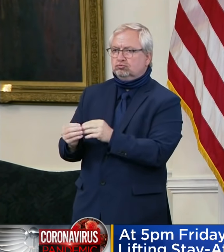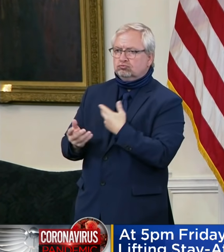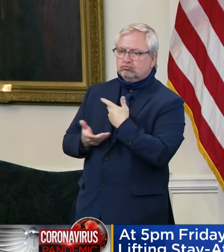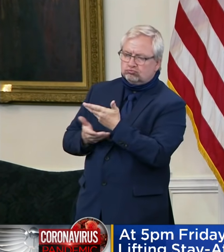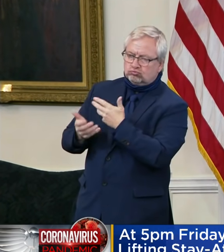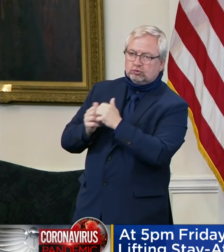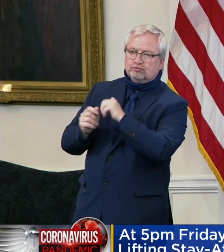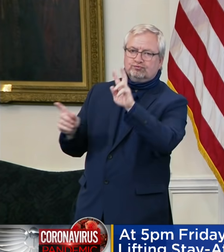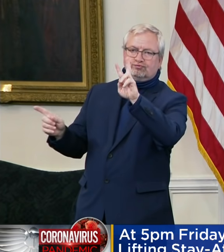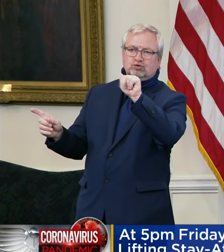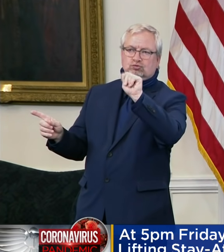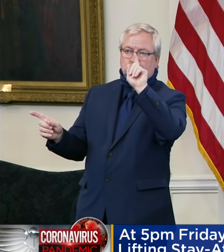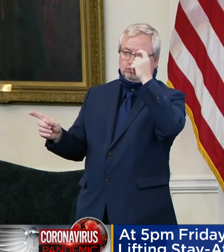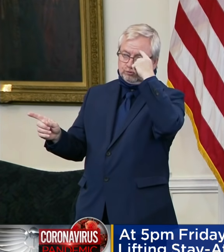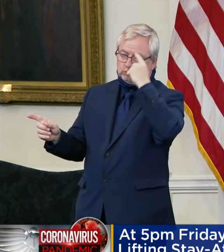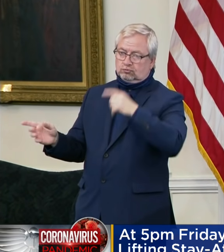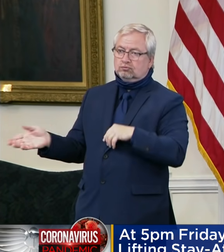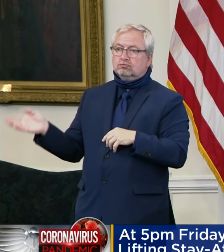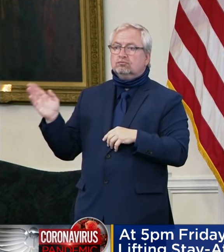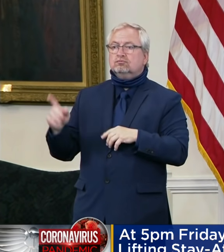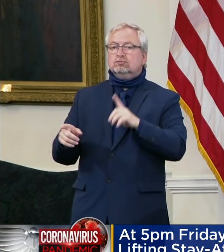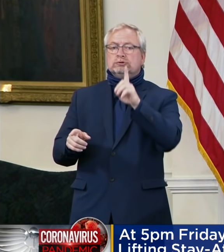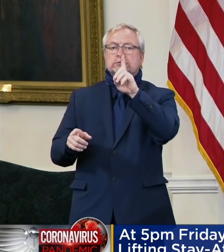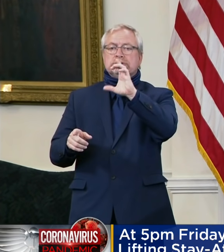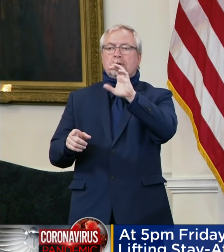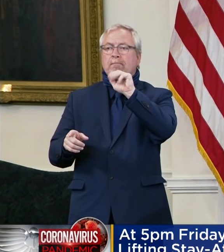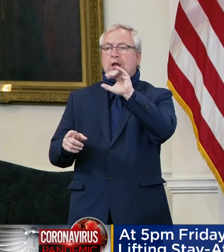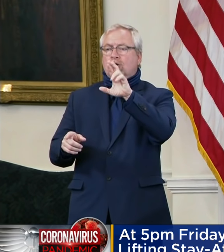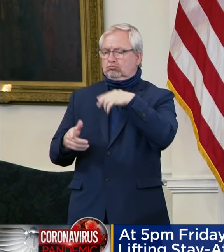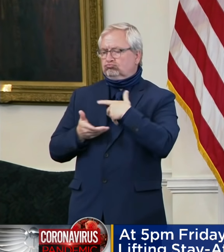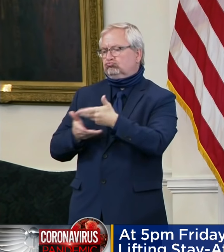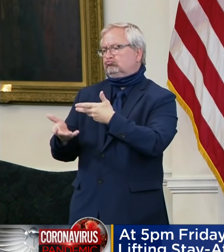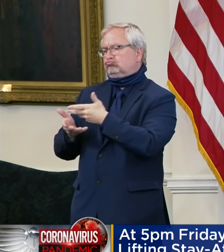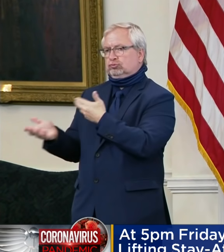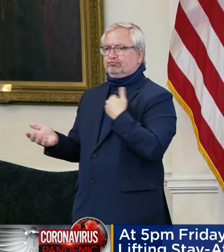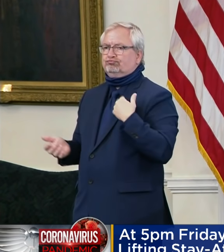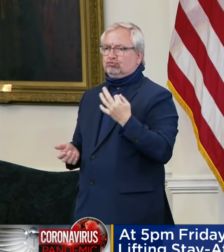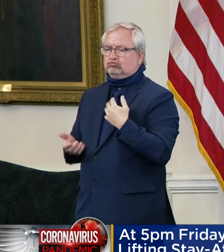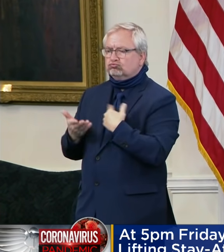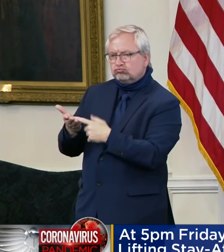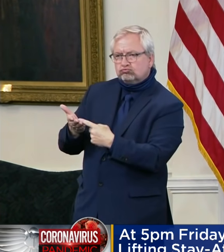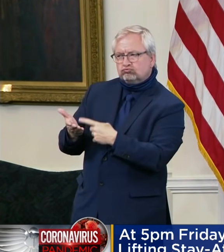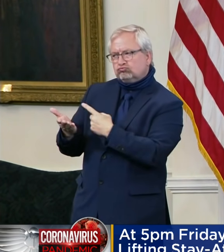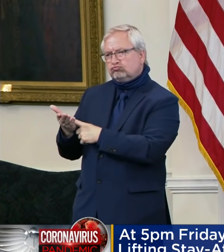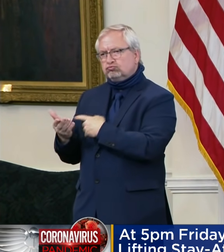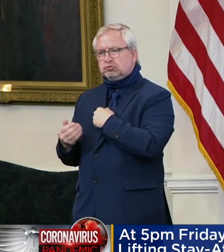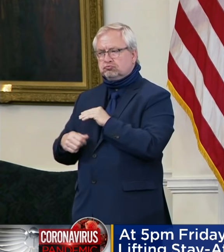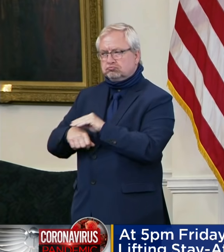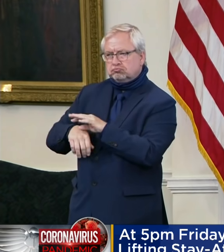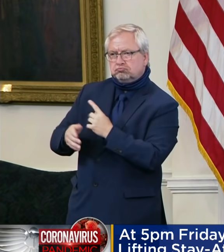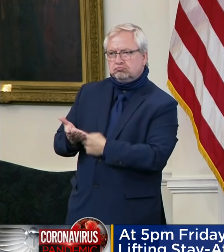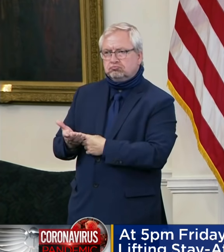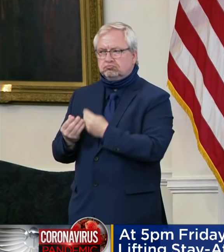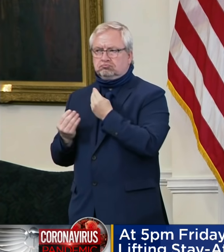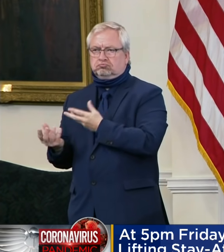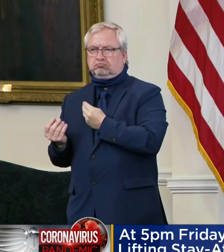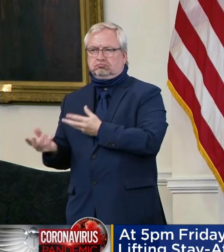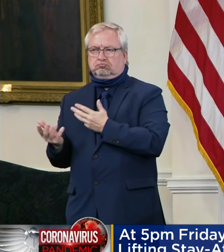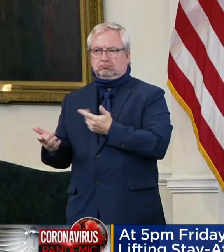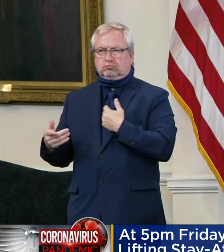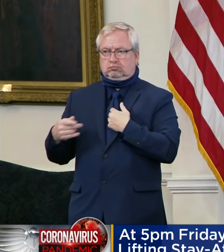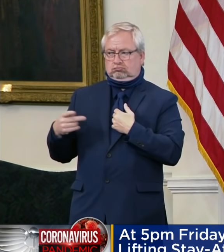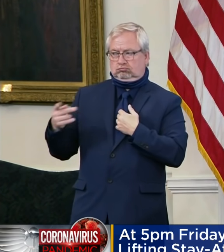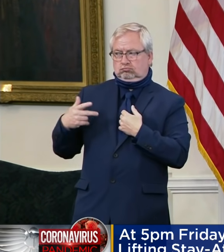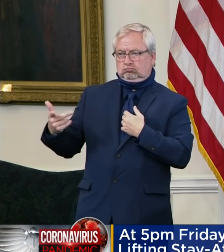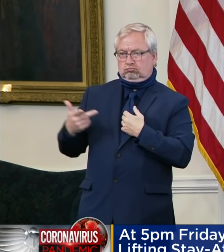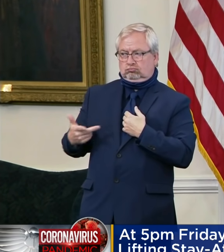Mayor Bowser. And we're more in sync, I guess, with where Virginia is than where D.C. is, because